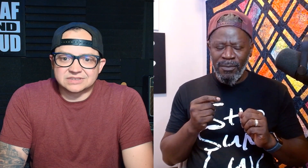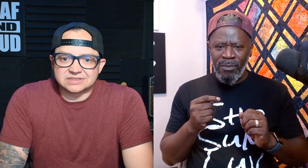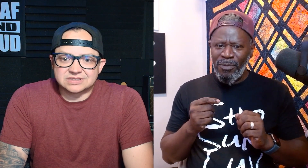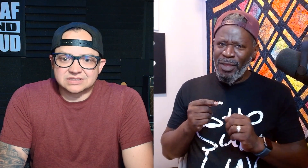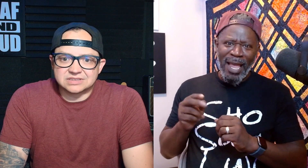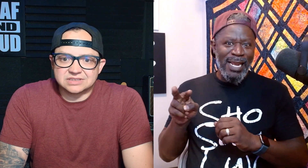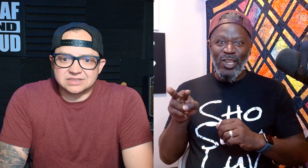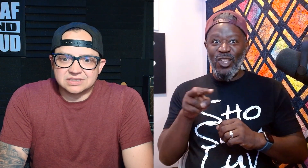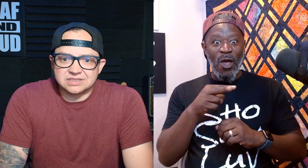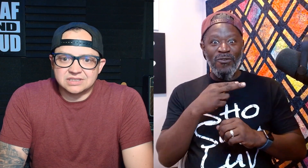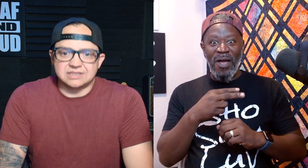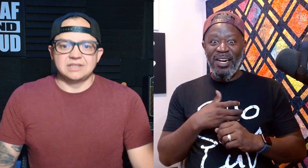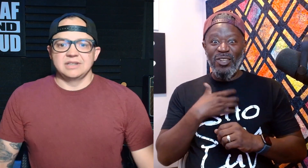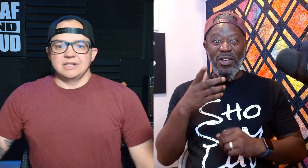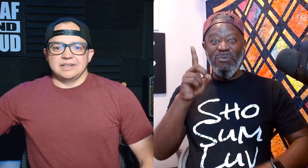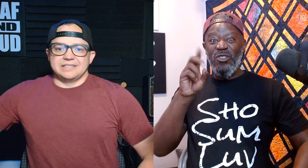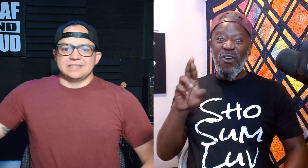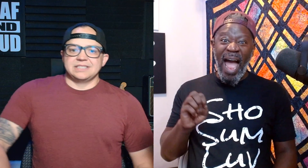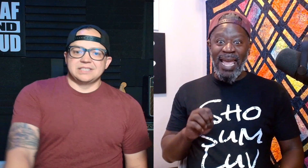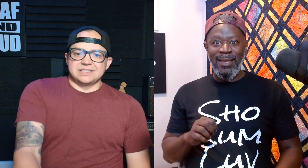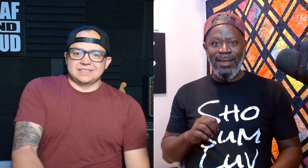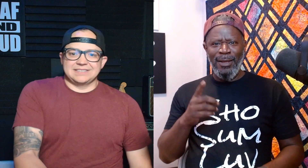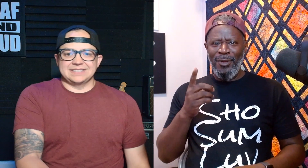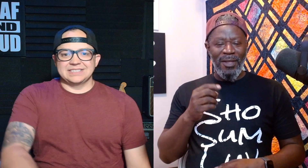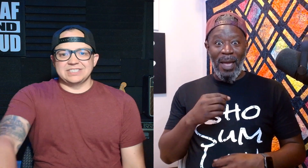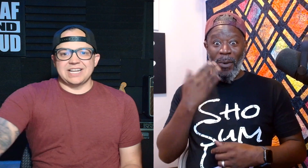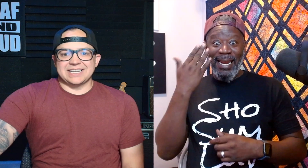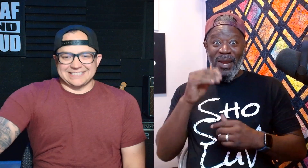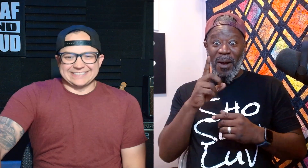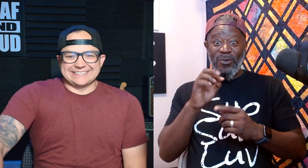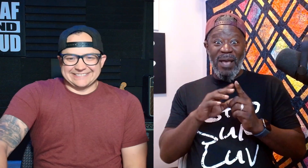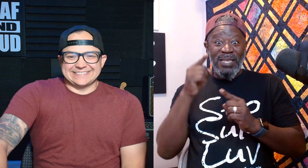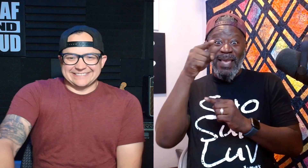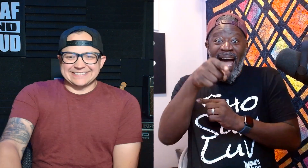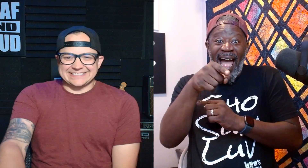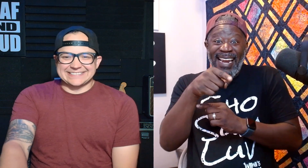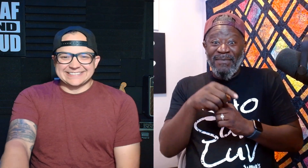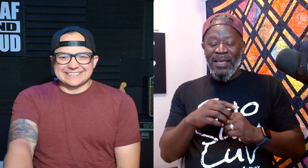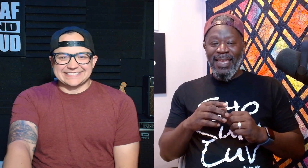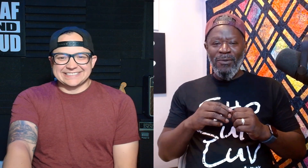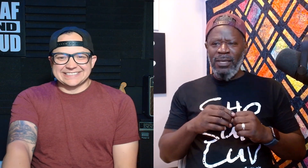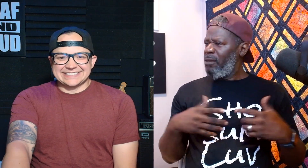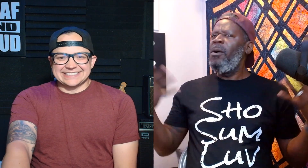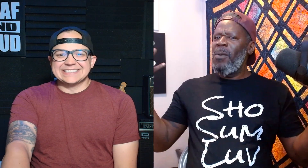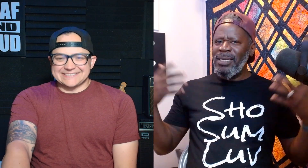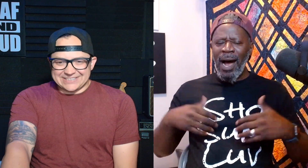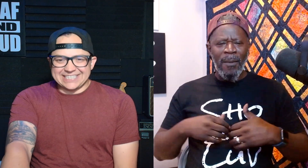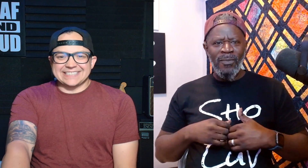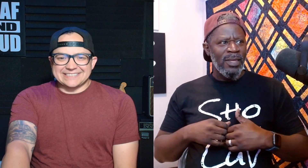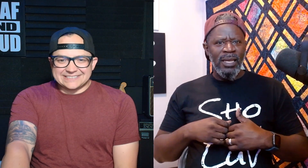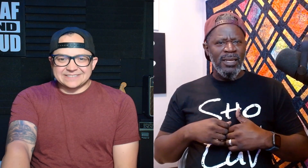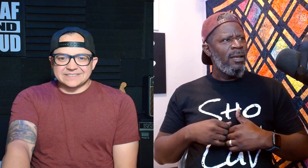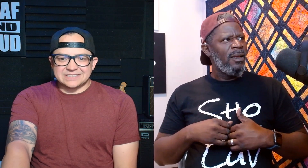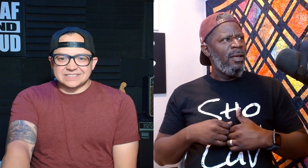what? And he just turned around and screamed, Dre! And we didn't know Dre was behind him. He said, what's up?